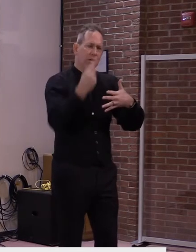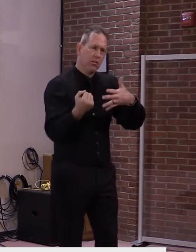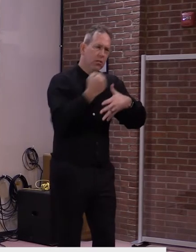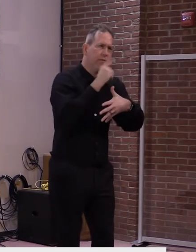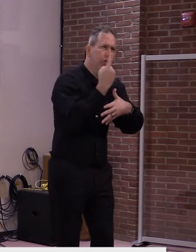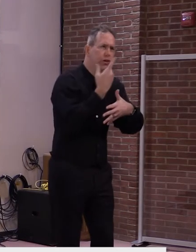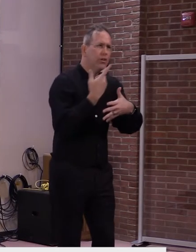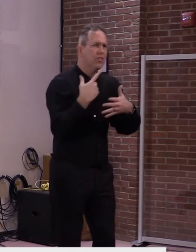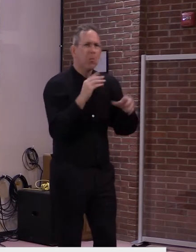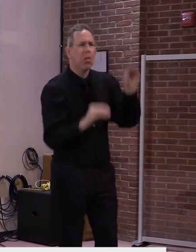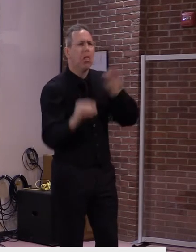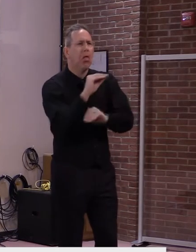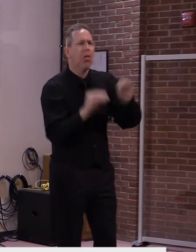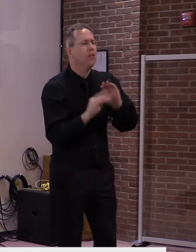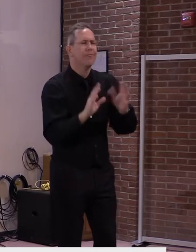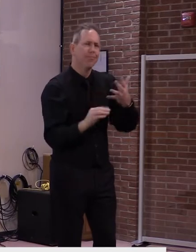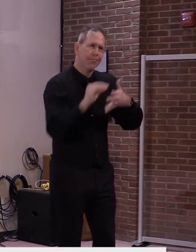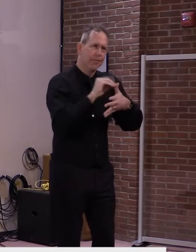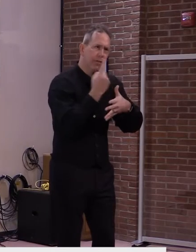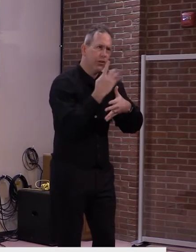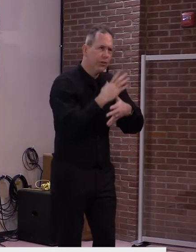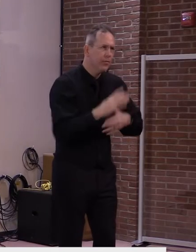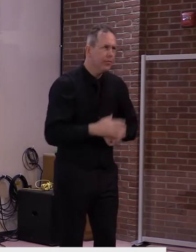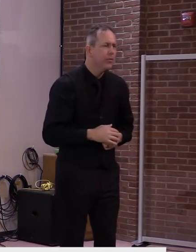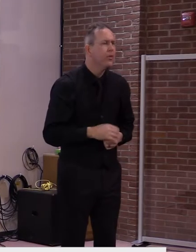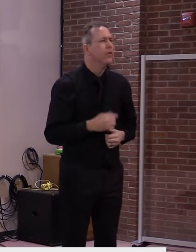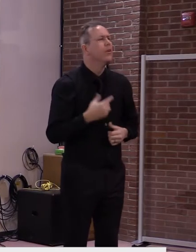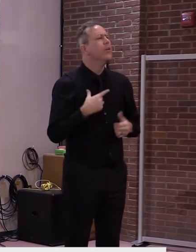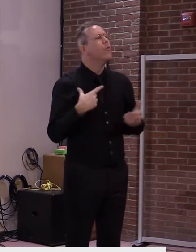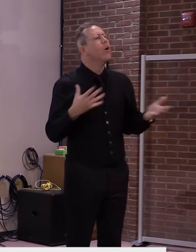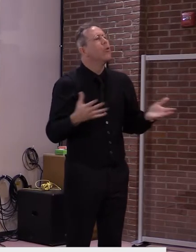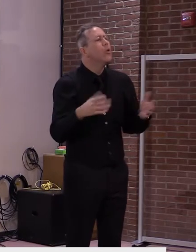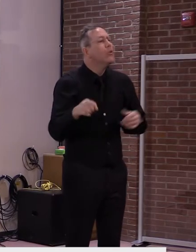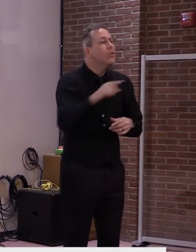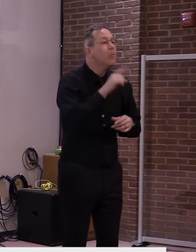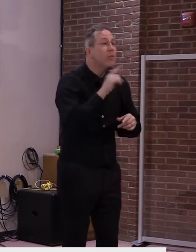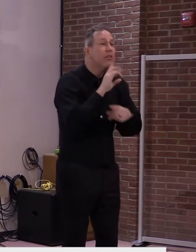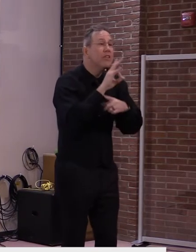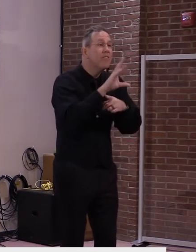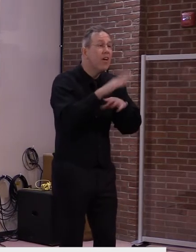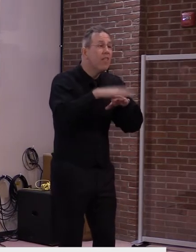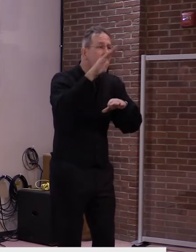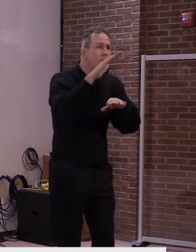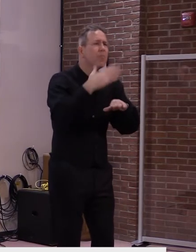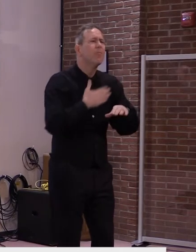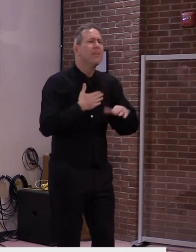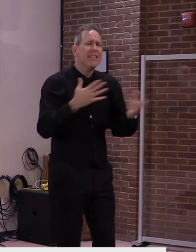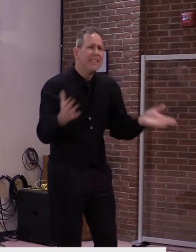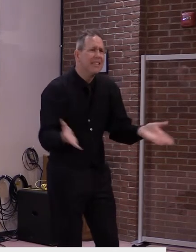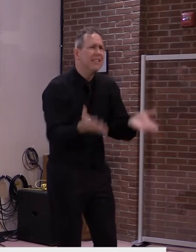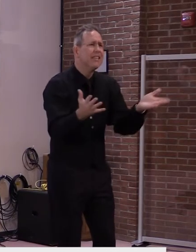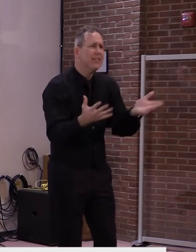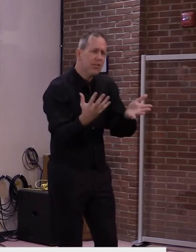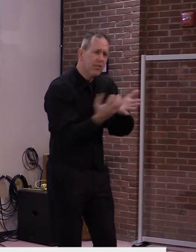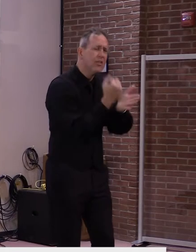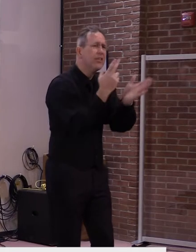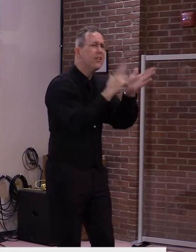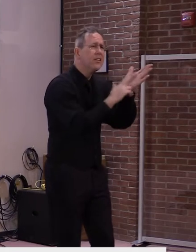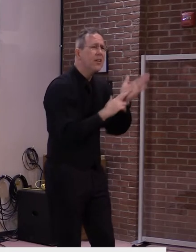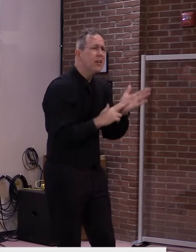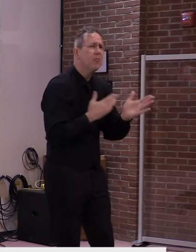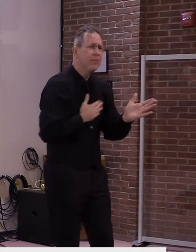Vermonters 75 years old and older who have not done so to go ahead and register for your vaccine. Please do so by